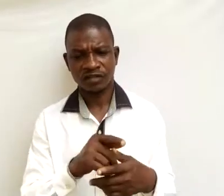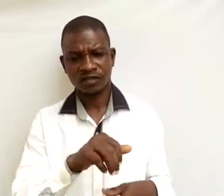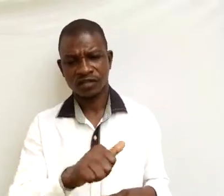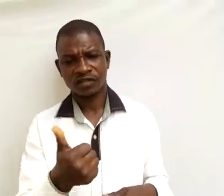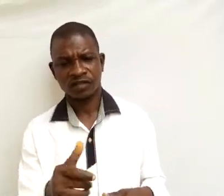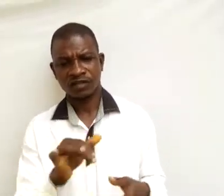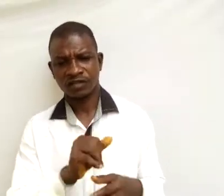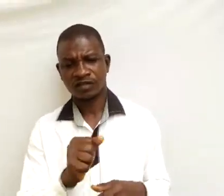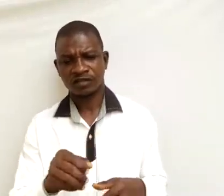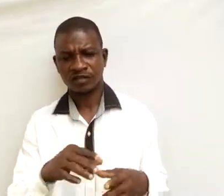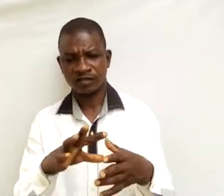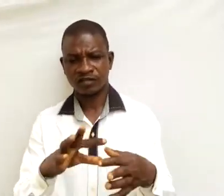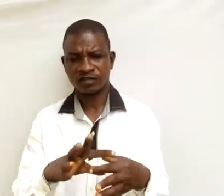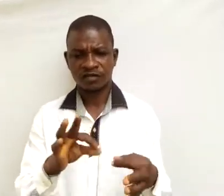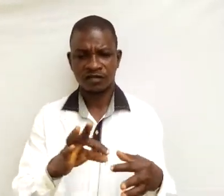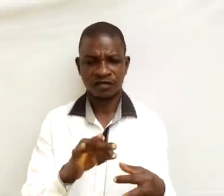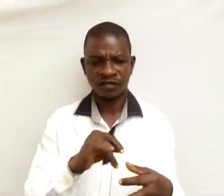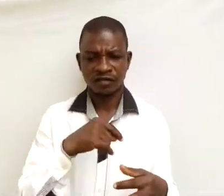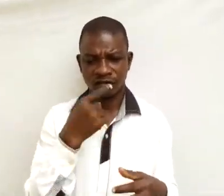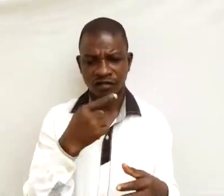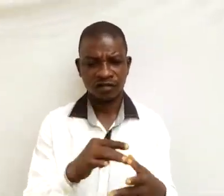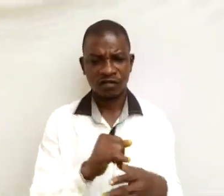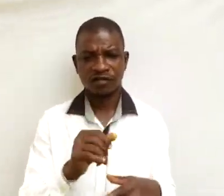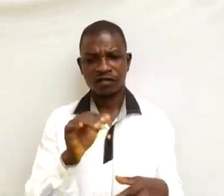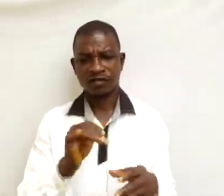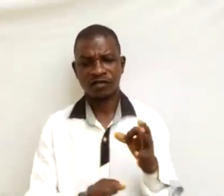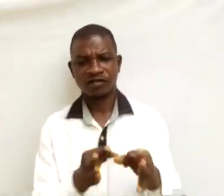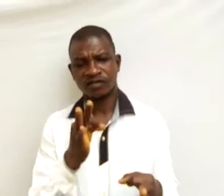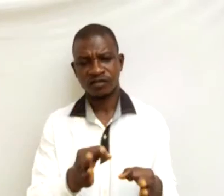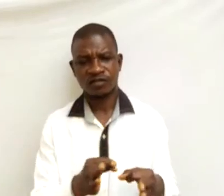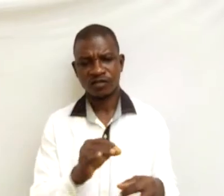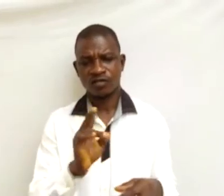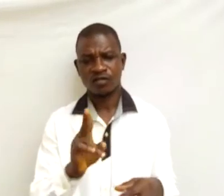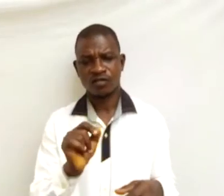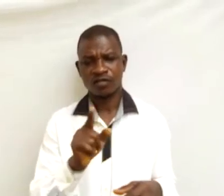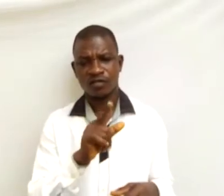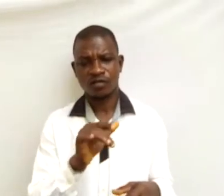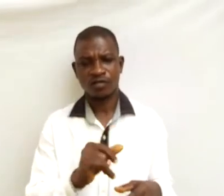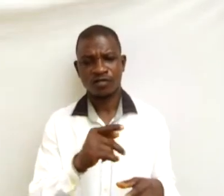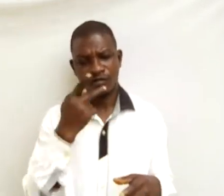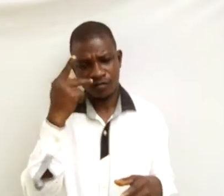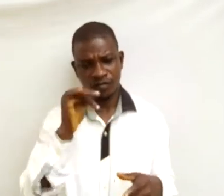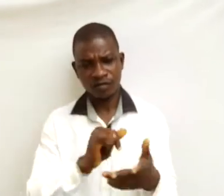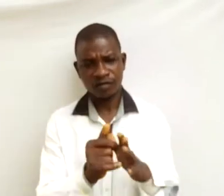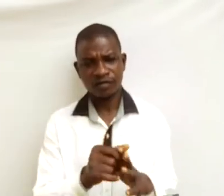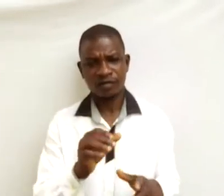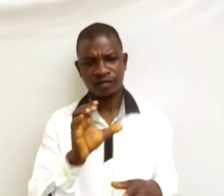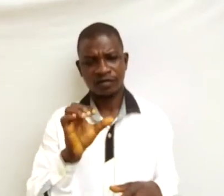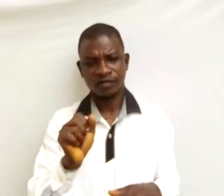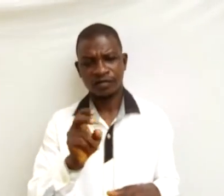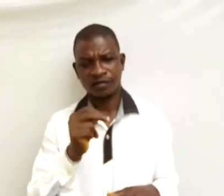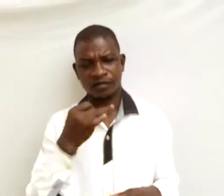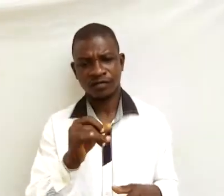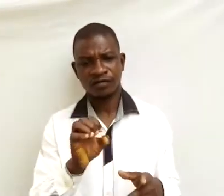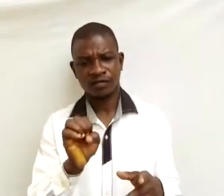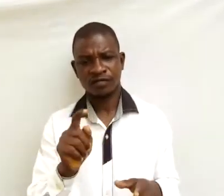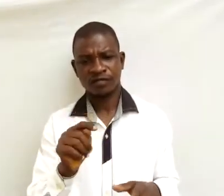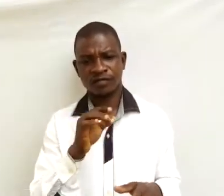a sentence. Operational words are if, unless, provided that, in case of etc. For example, if